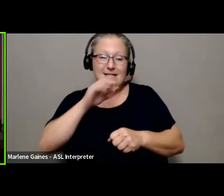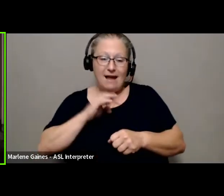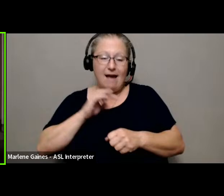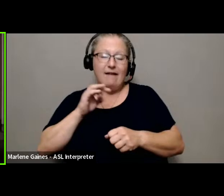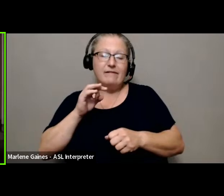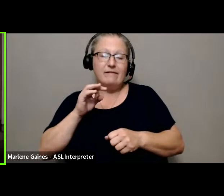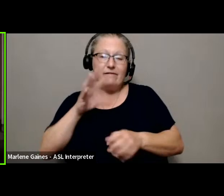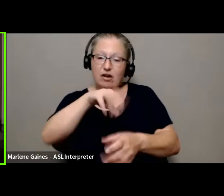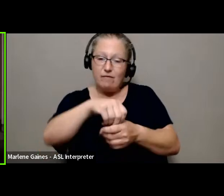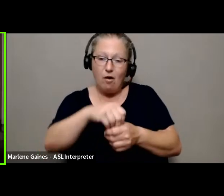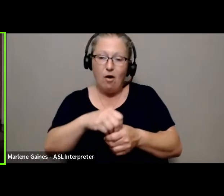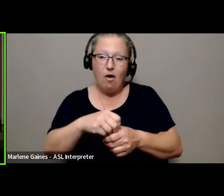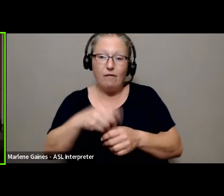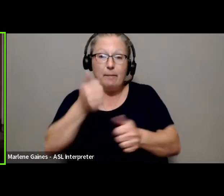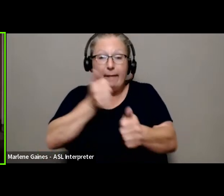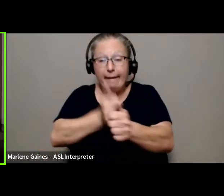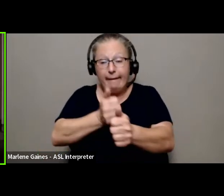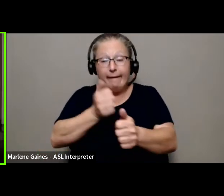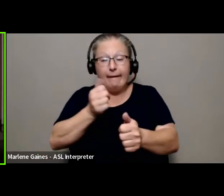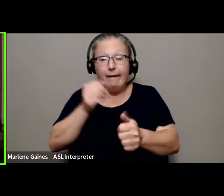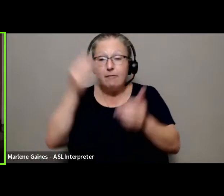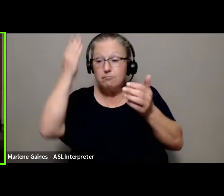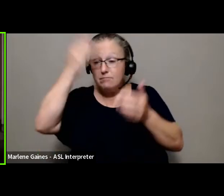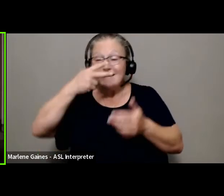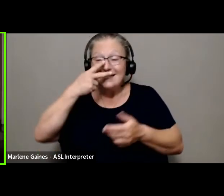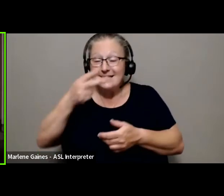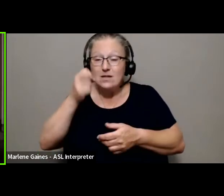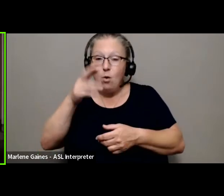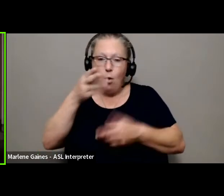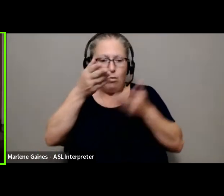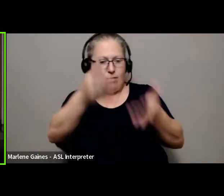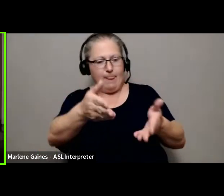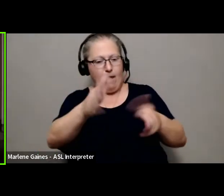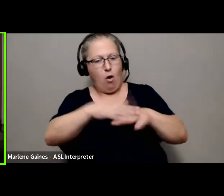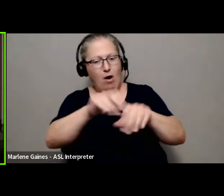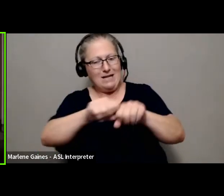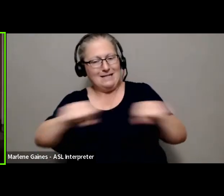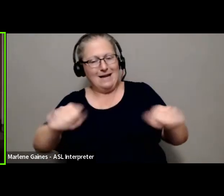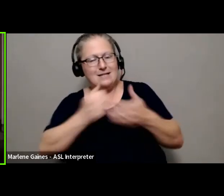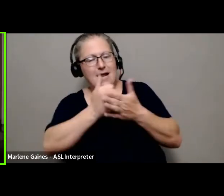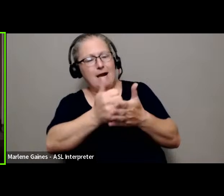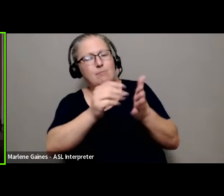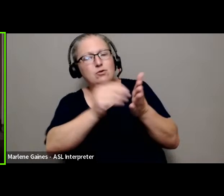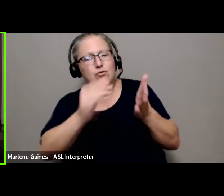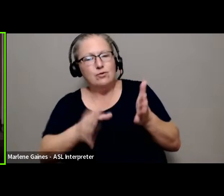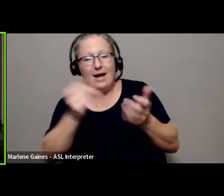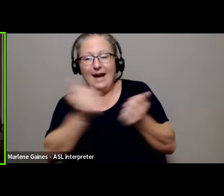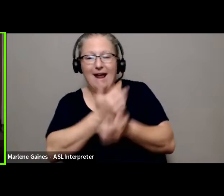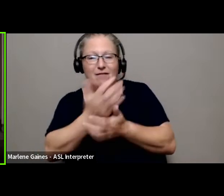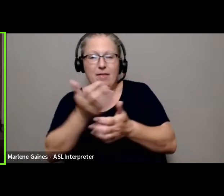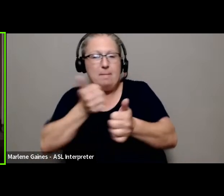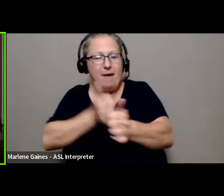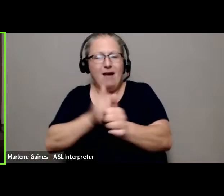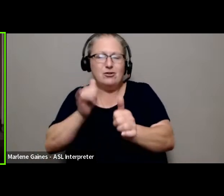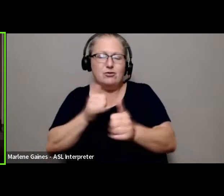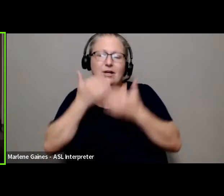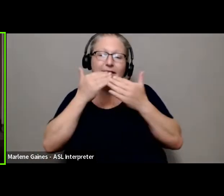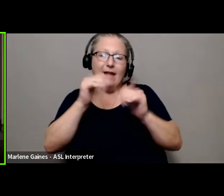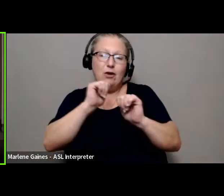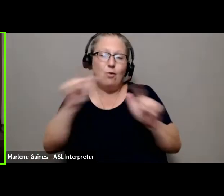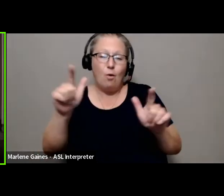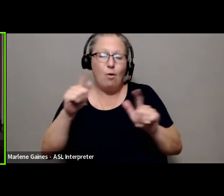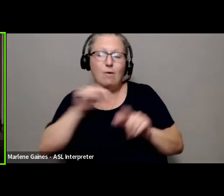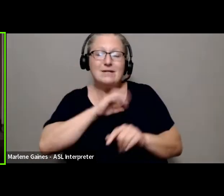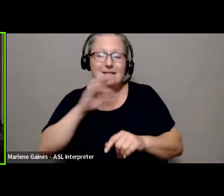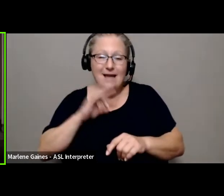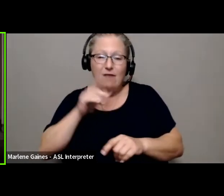are involved, whether they're behind the scenes or right there on the stage helping the students and everything behind the scenes. So thank you to all the staff members involved with